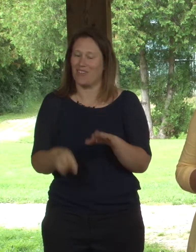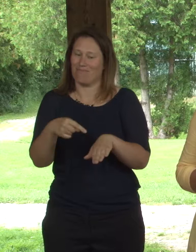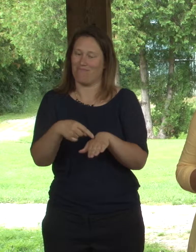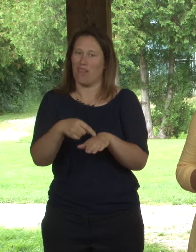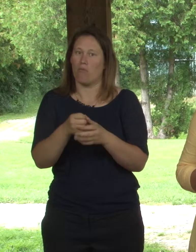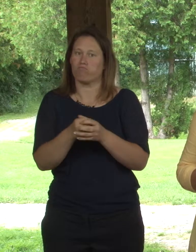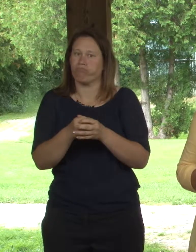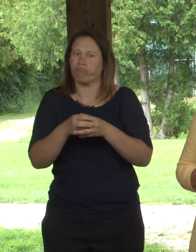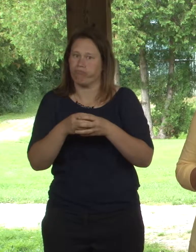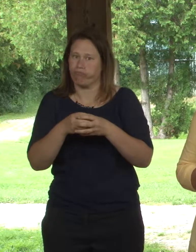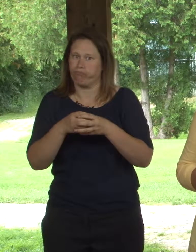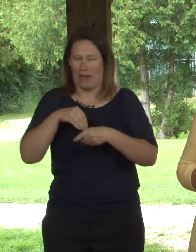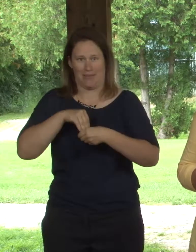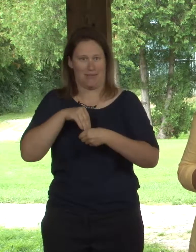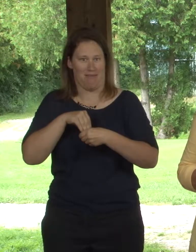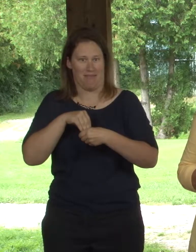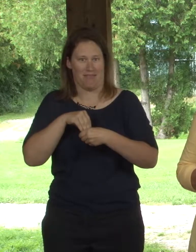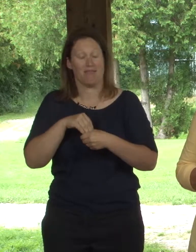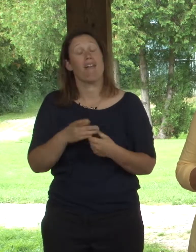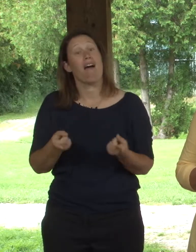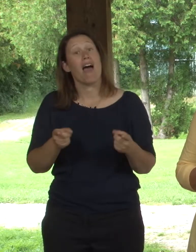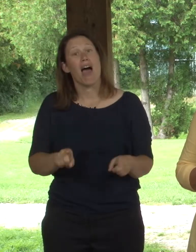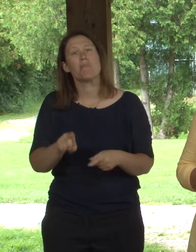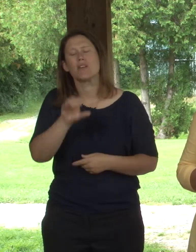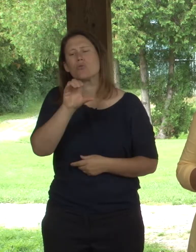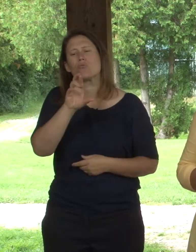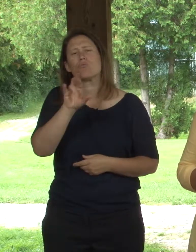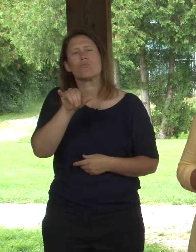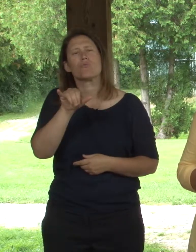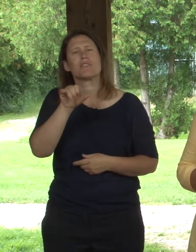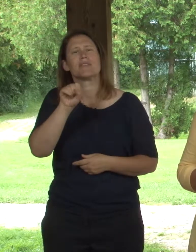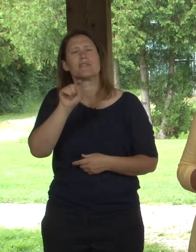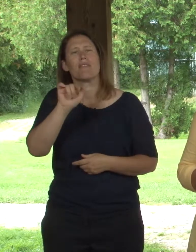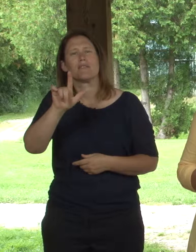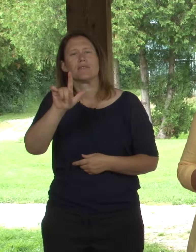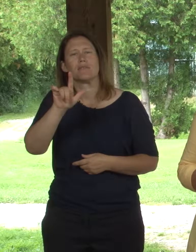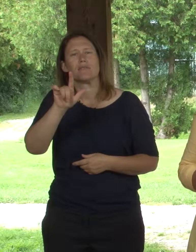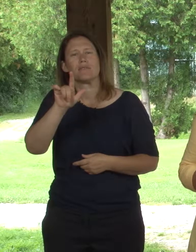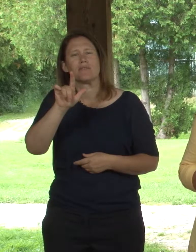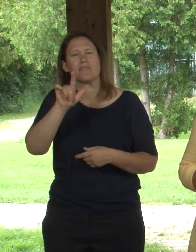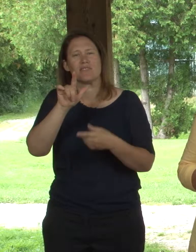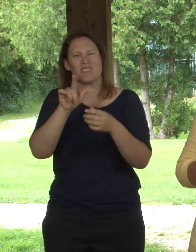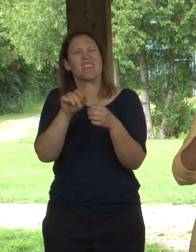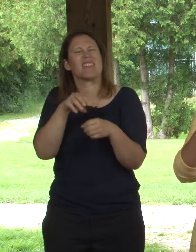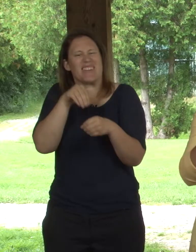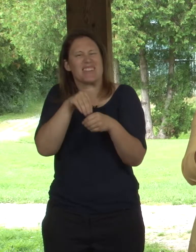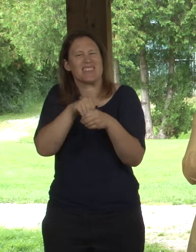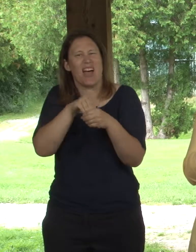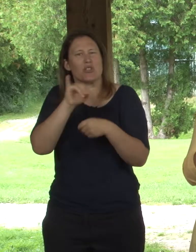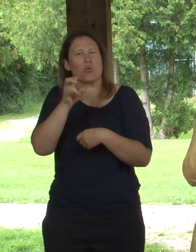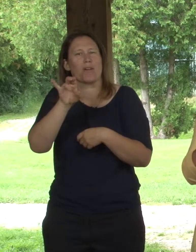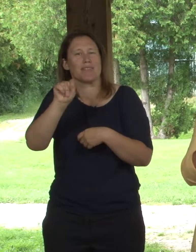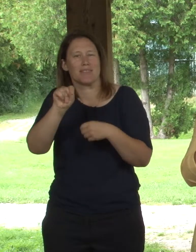condition where crystals, deposits of crystals form within the joints. So